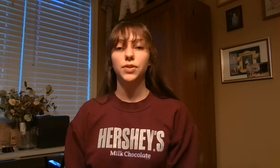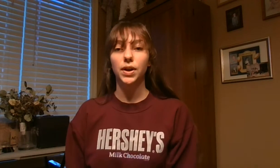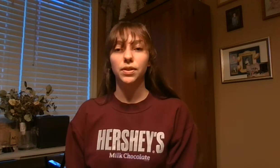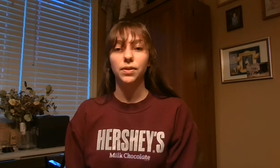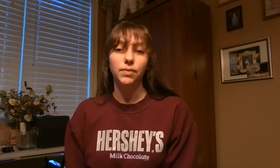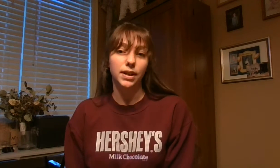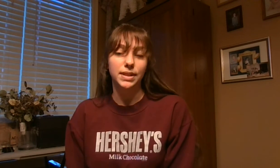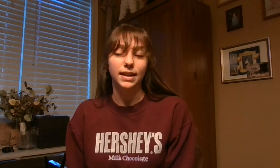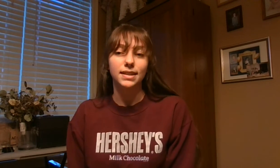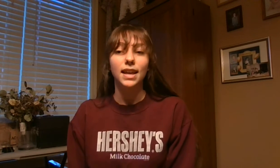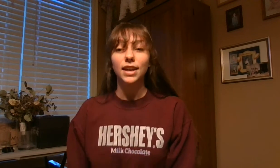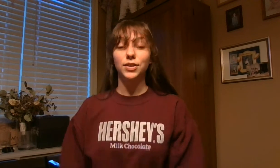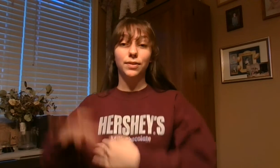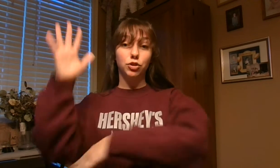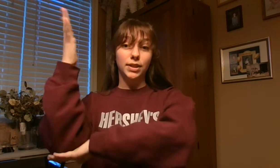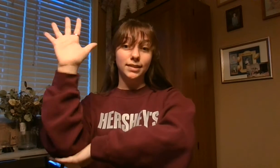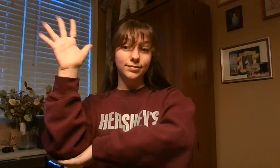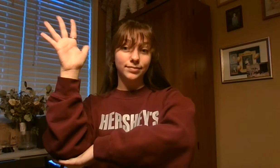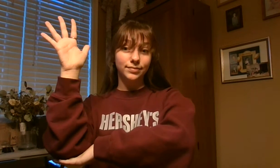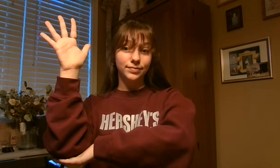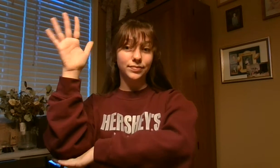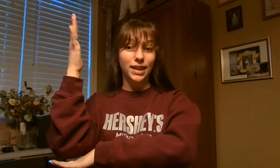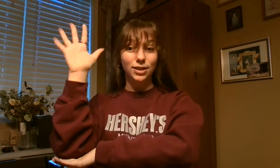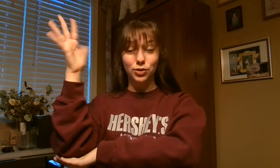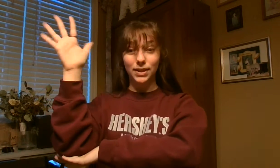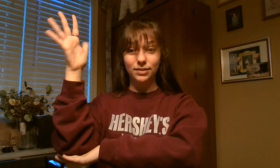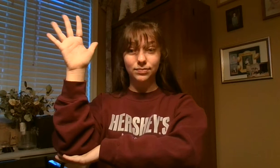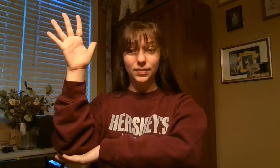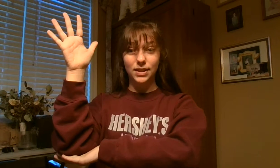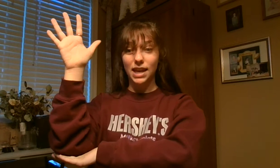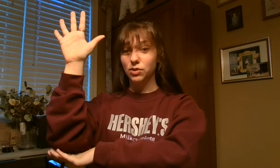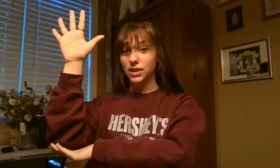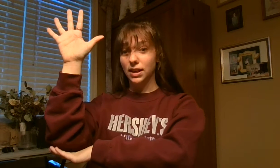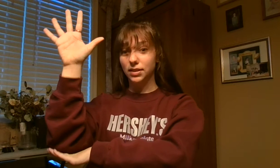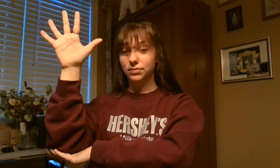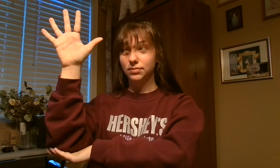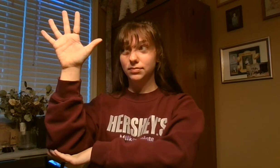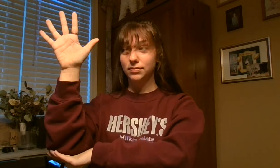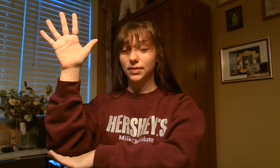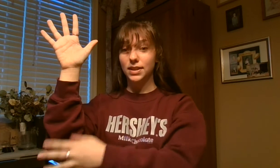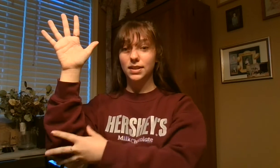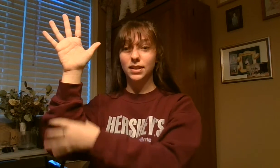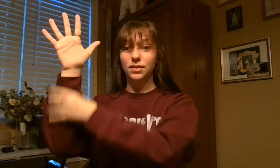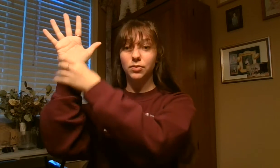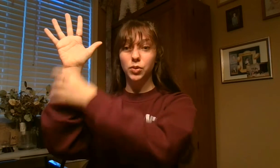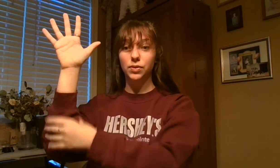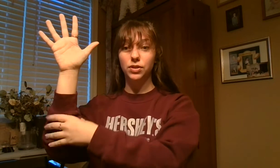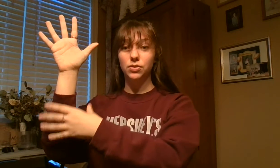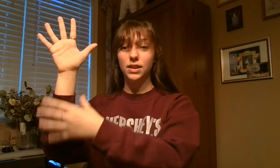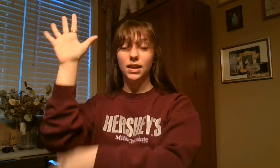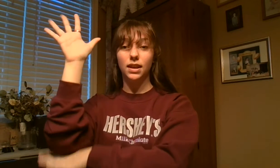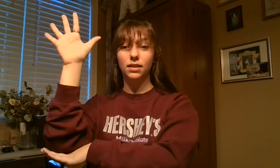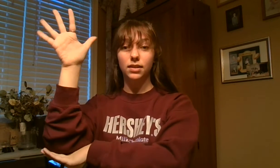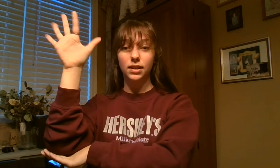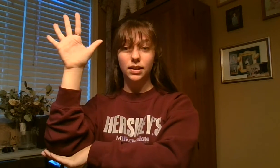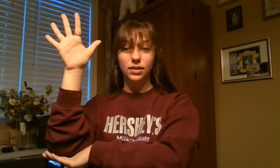few other random signs. So you have tree. Tree. Kind of just like this is the root of the tree and then